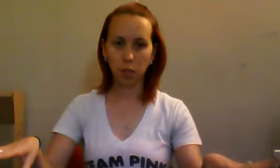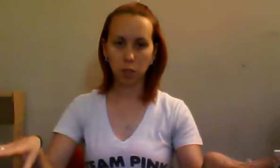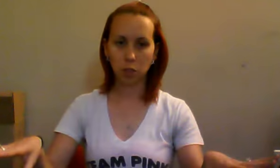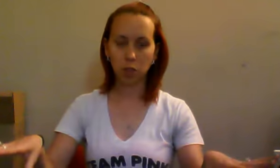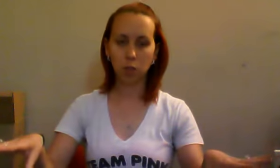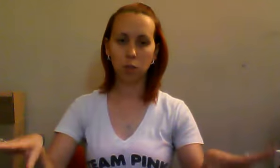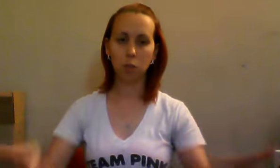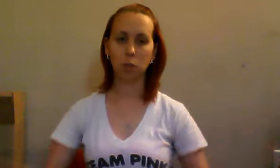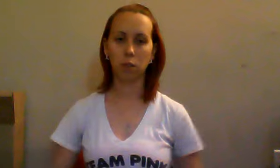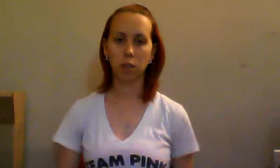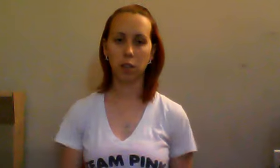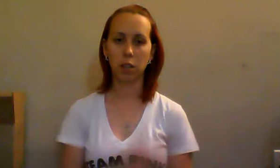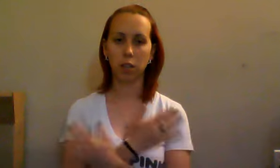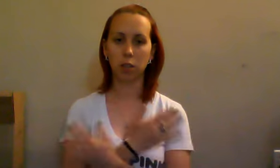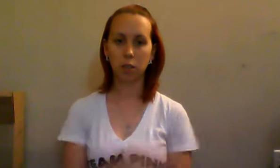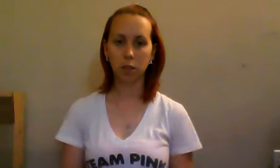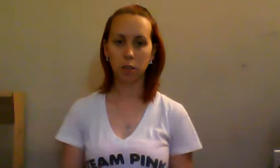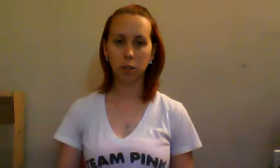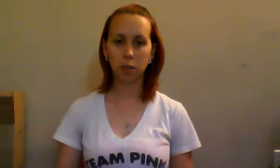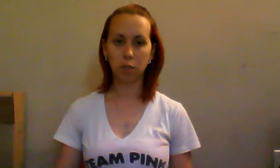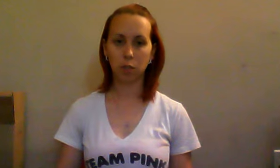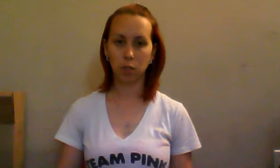Finished. Or when you're down here, finished.